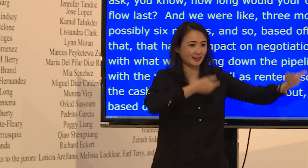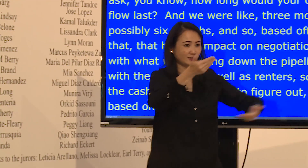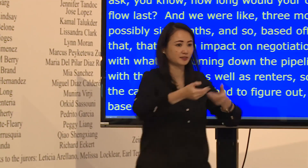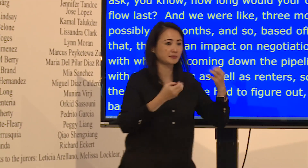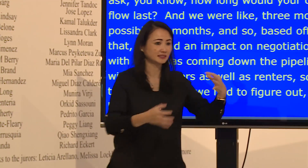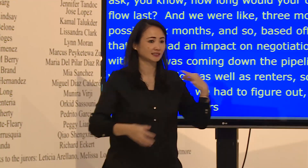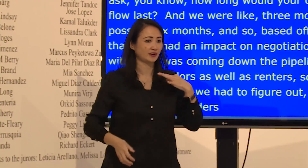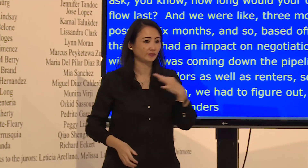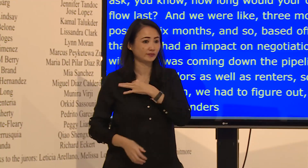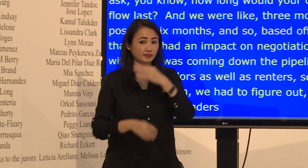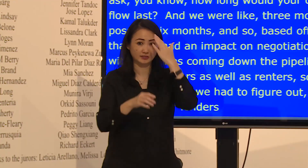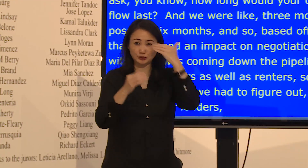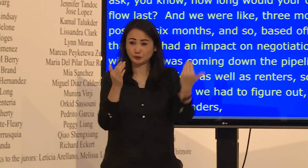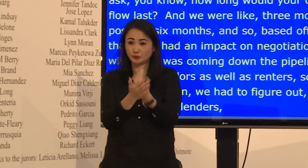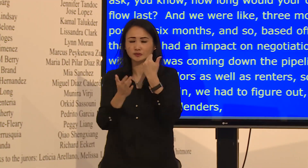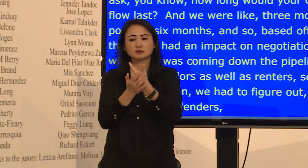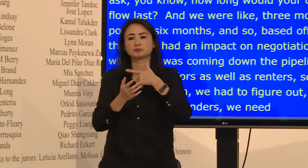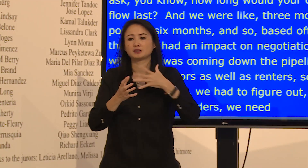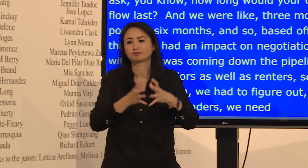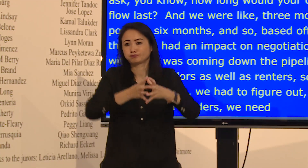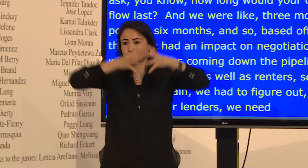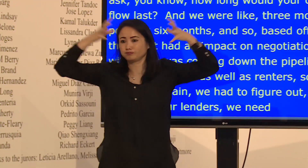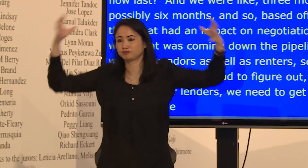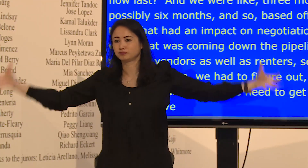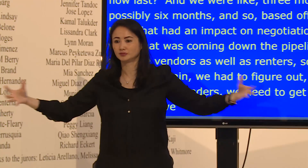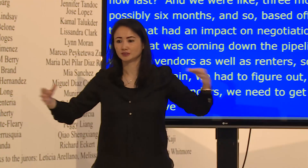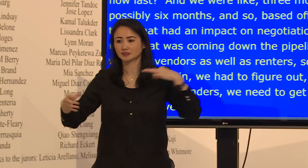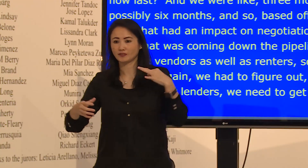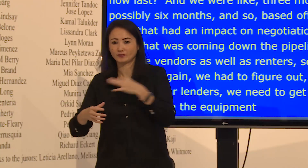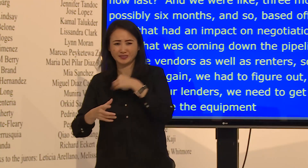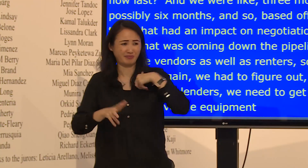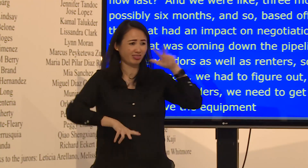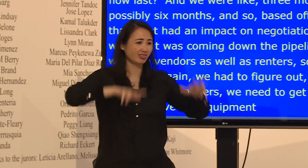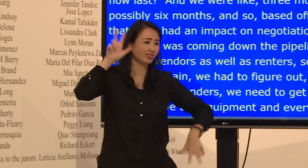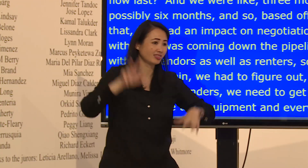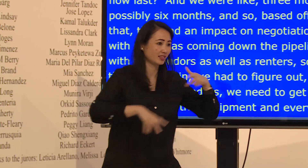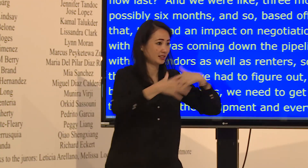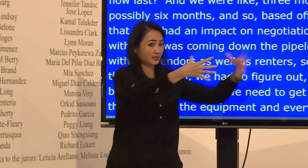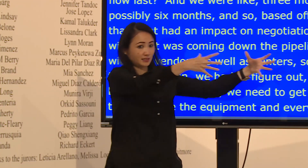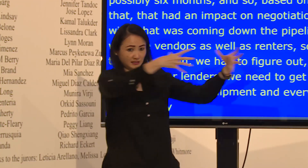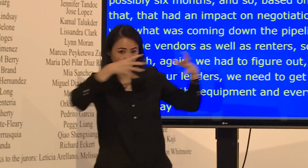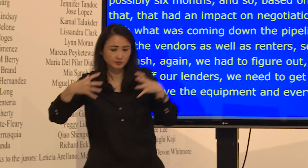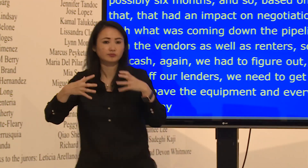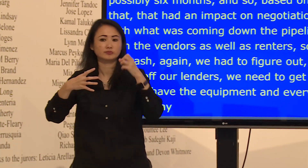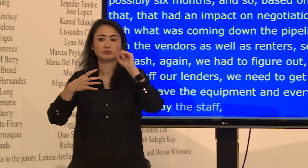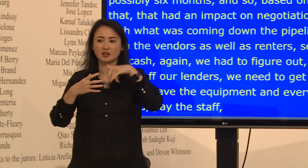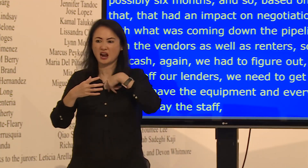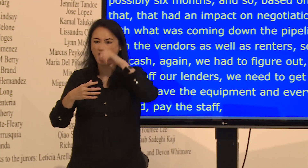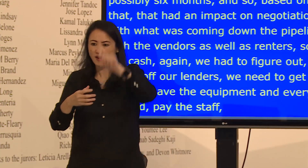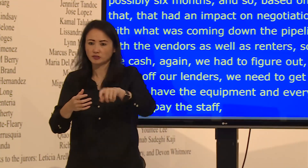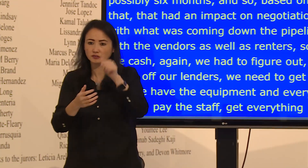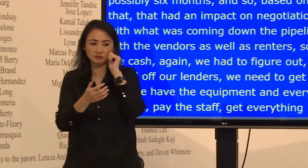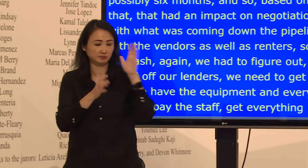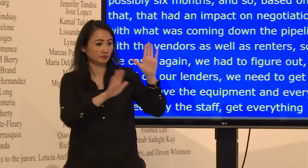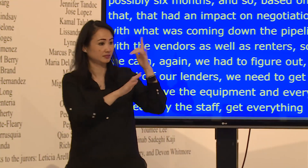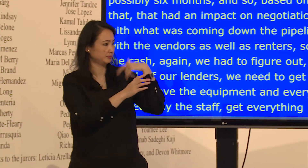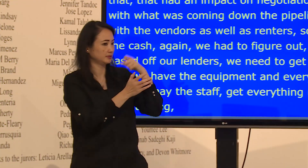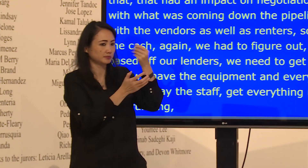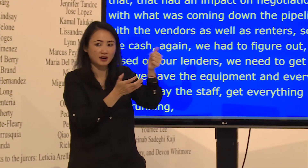everything needed, pay the staff, get everything up and running, and the staff, of course, upon arrival were needing to be trained. And every